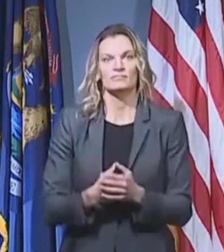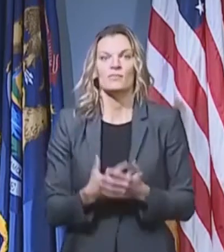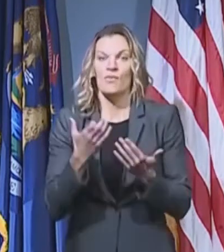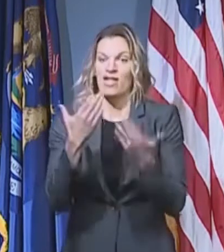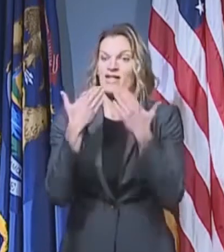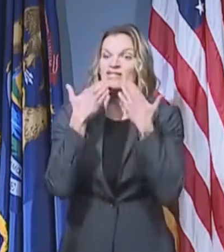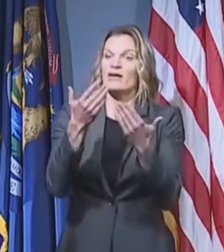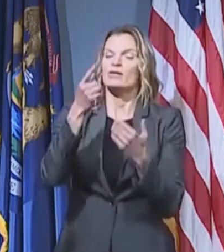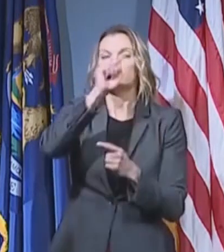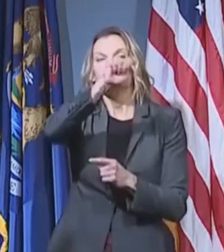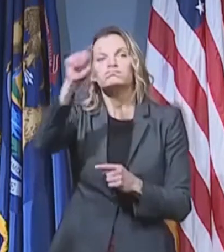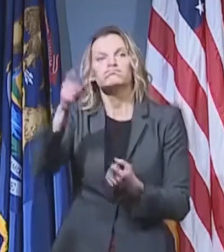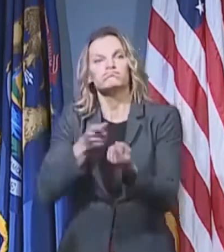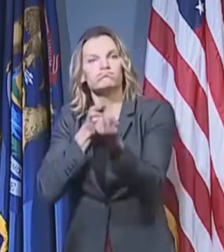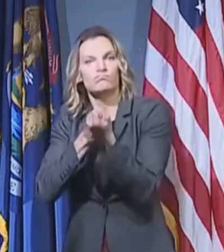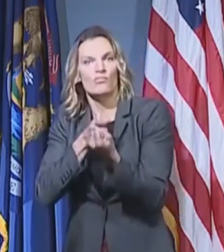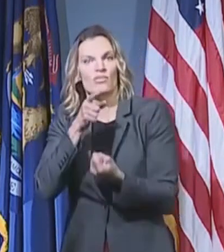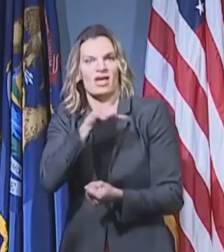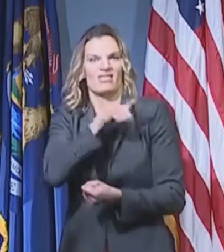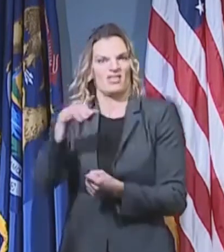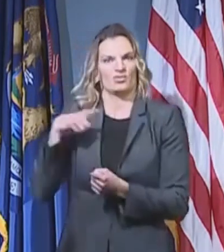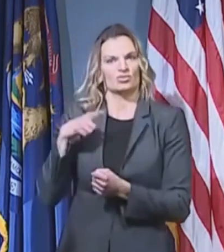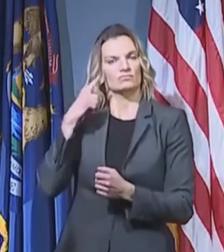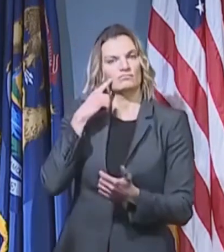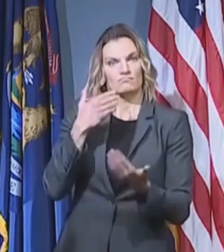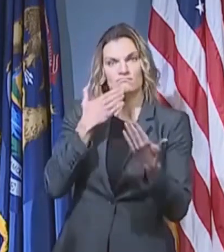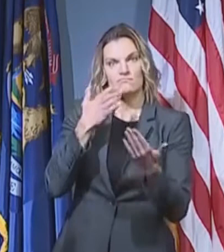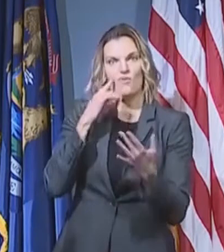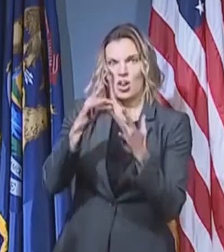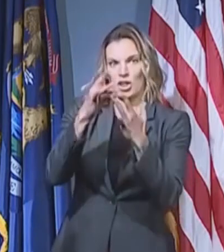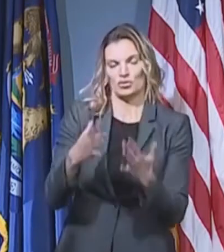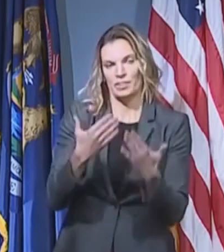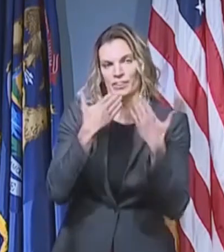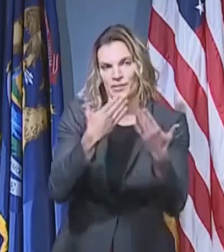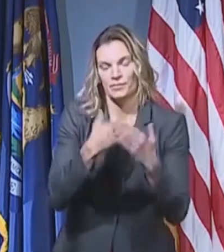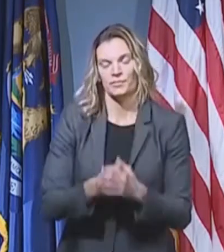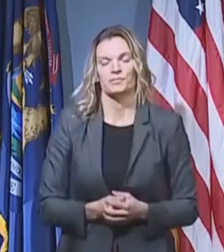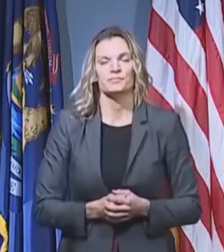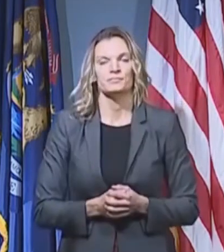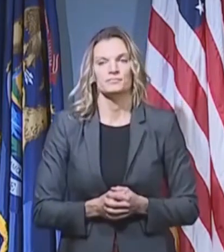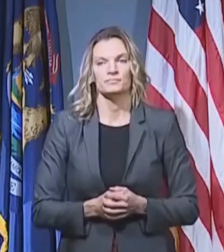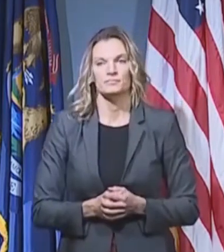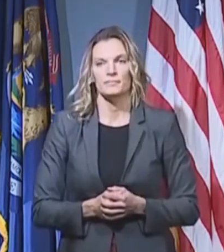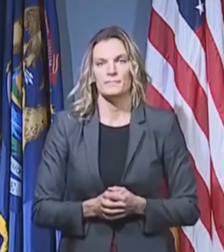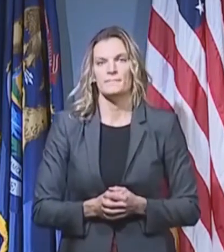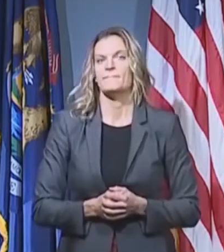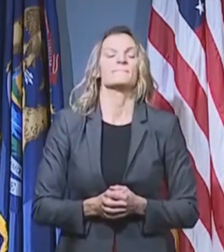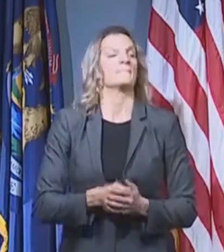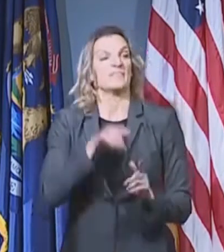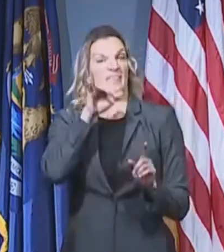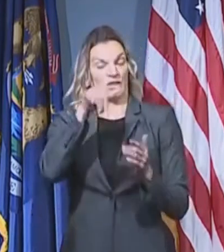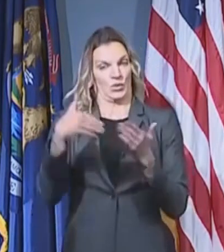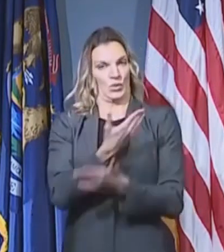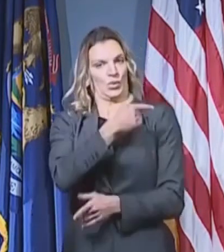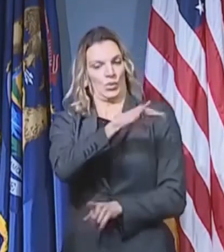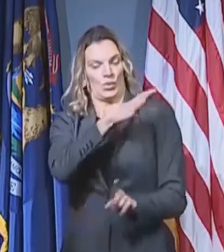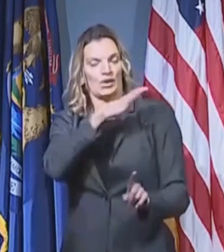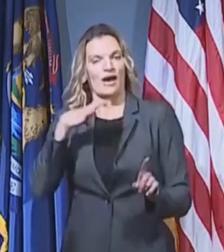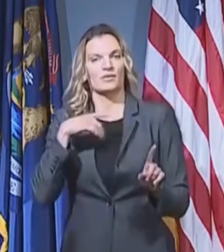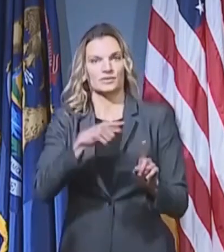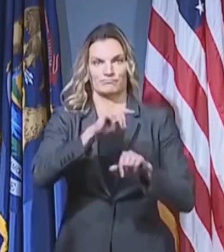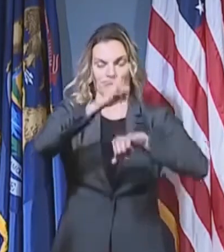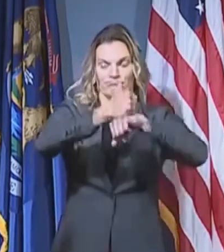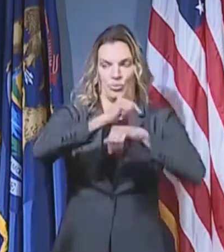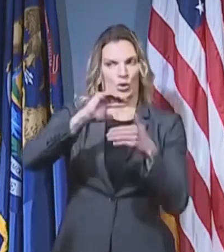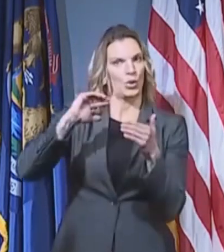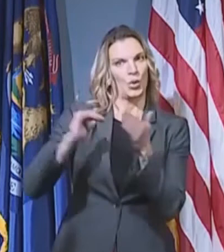sponsored the original legislation, for her leadership. This is the first advisory council of its kind,